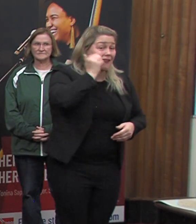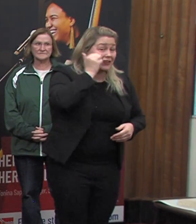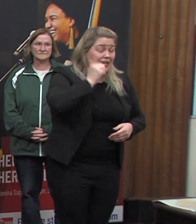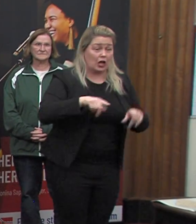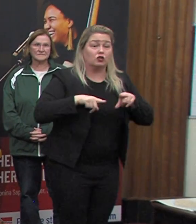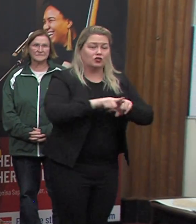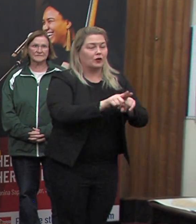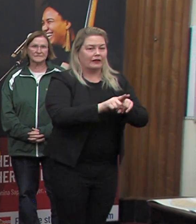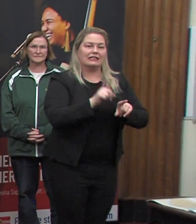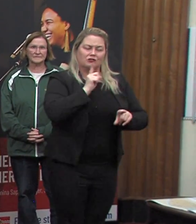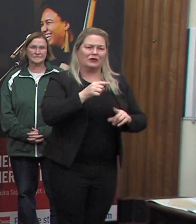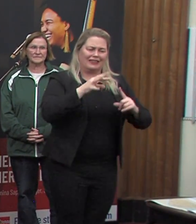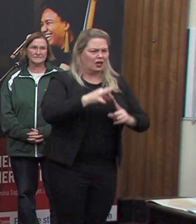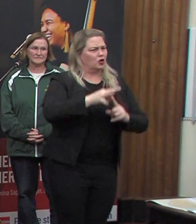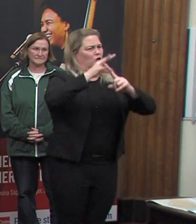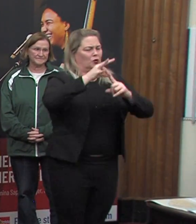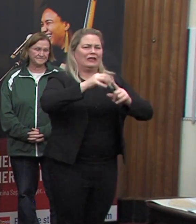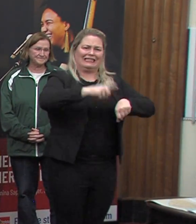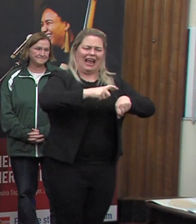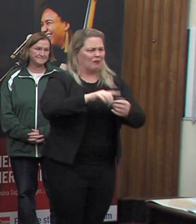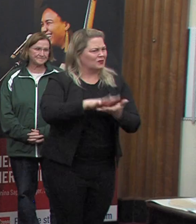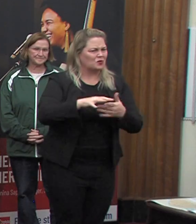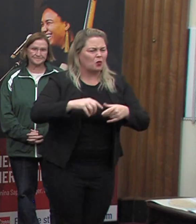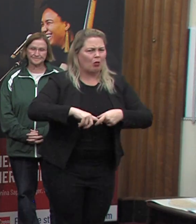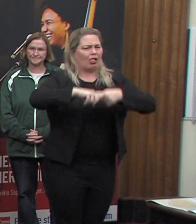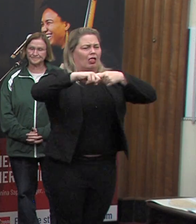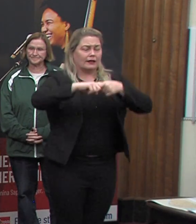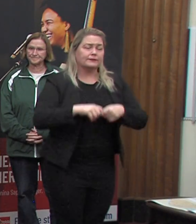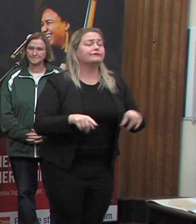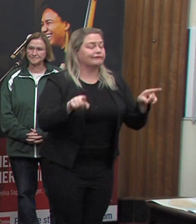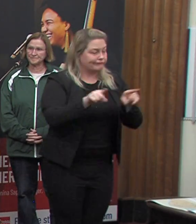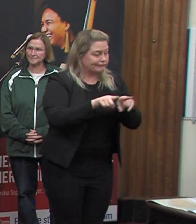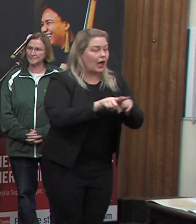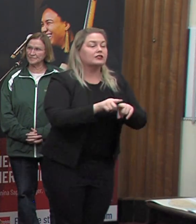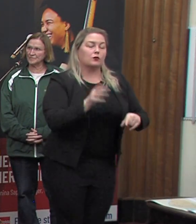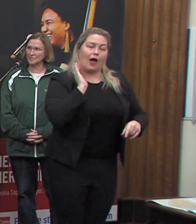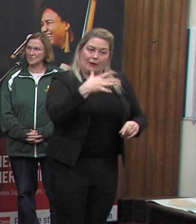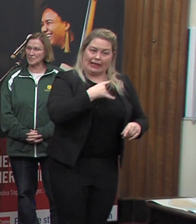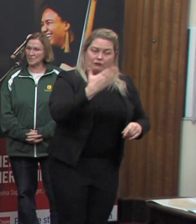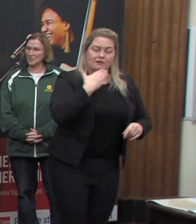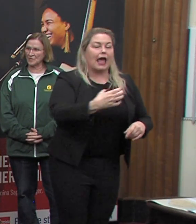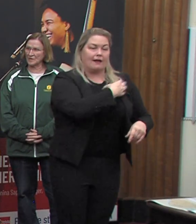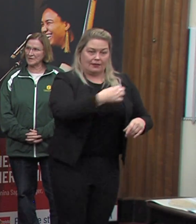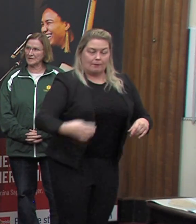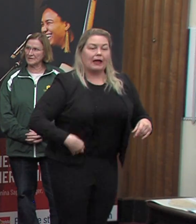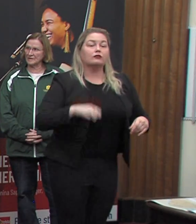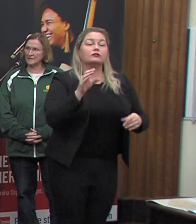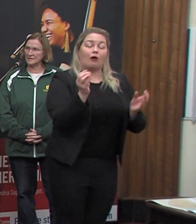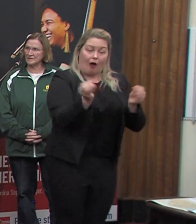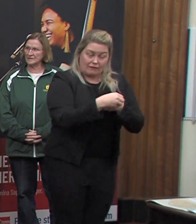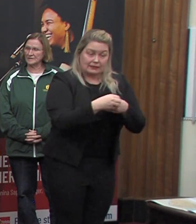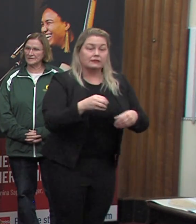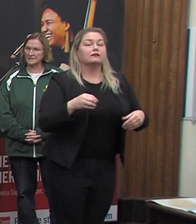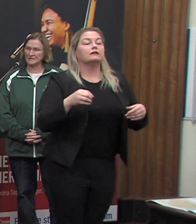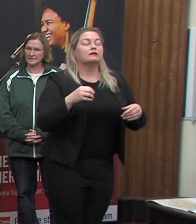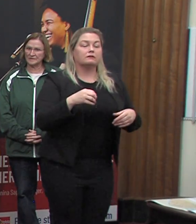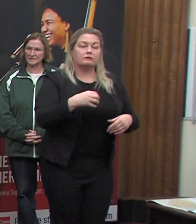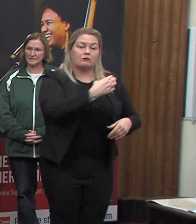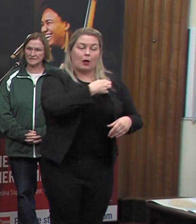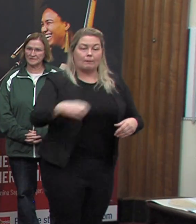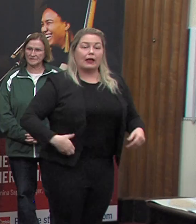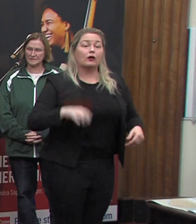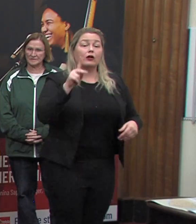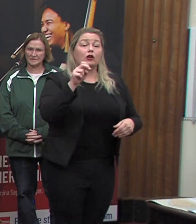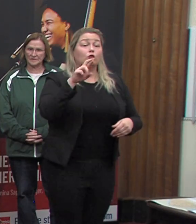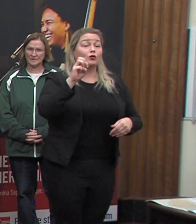this unprecedented departure from school. I wanted to thank you, thank the mayor's office, Mayor Crewson, and Will Pinckney